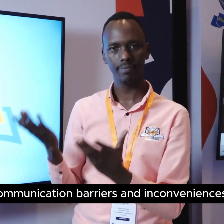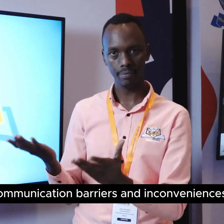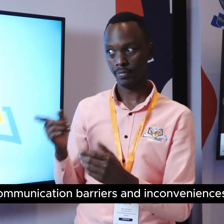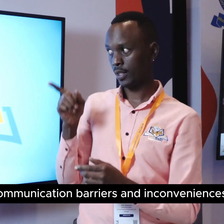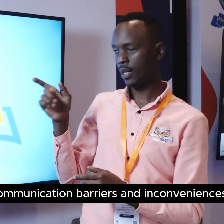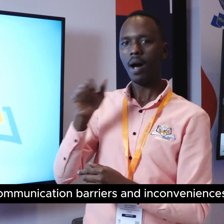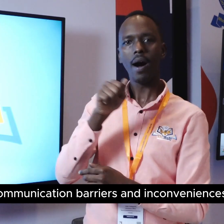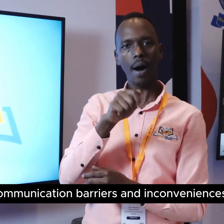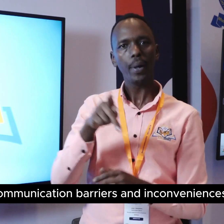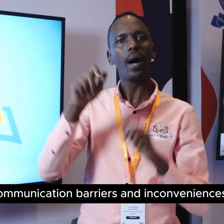barriers and